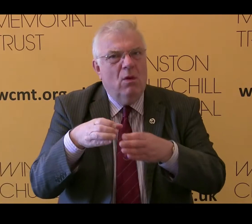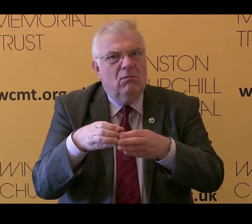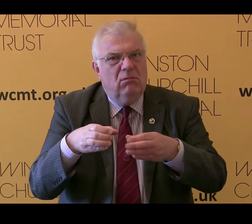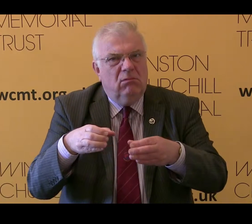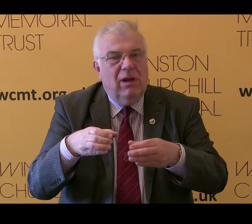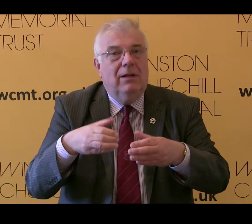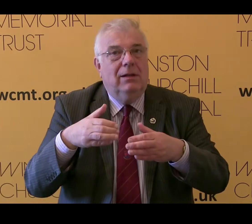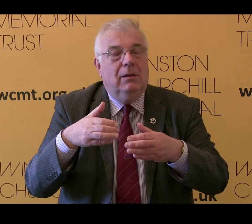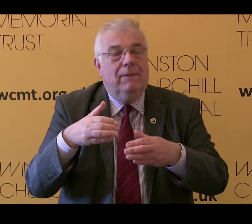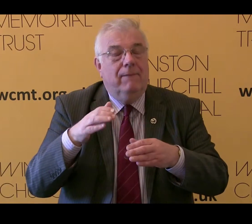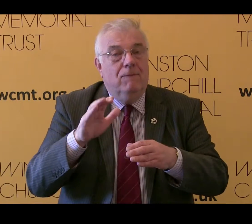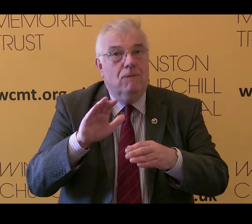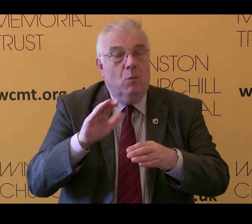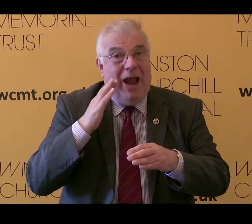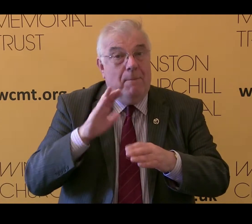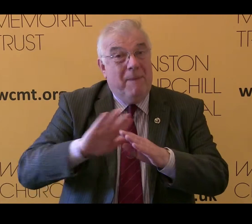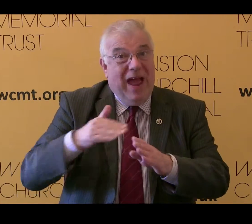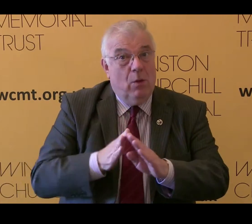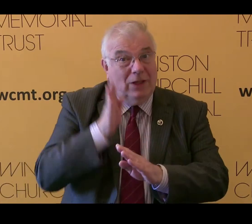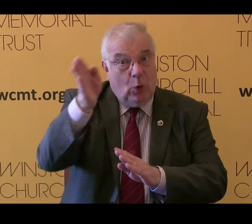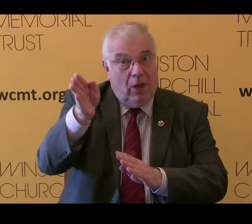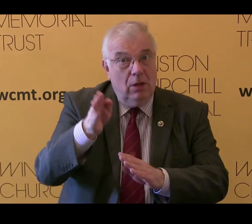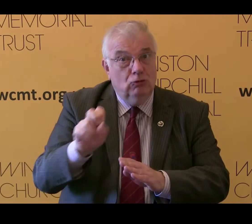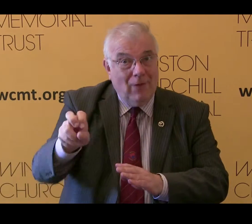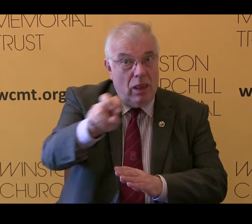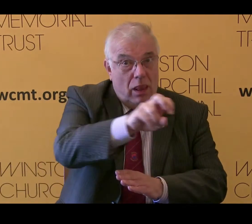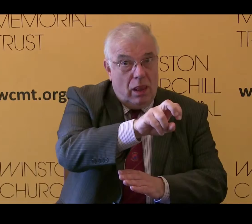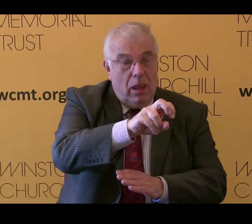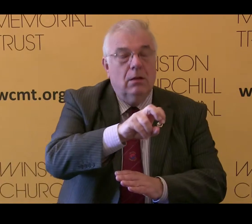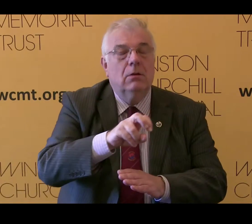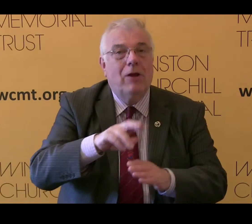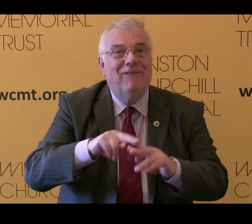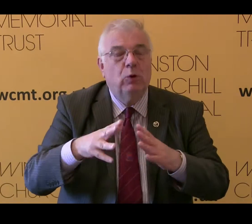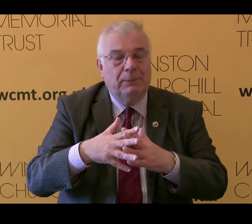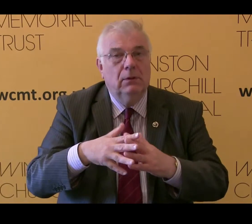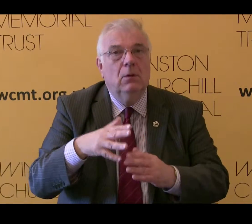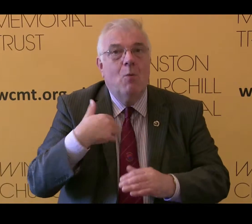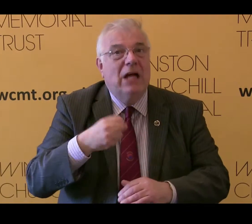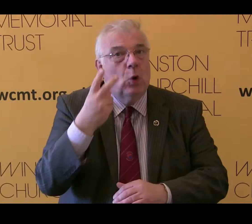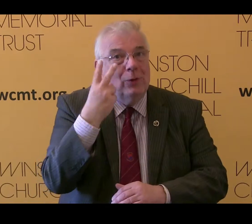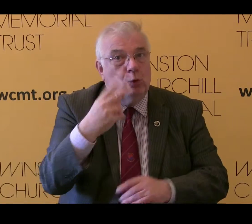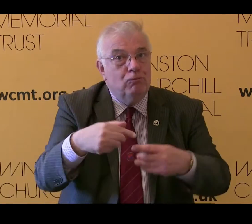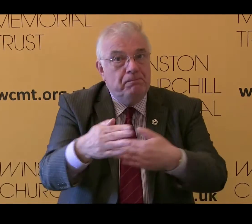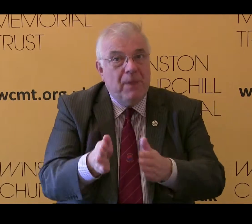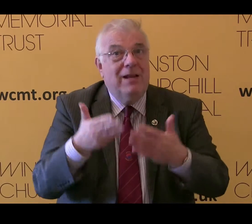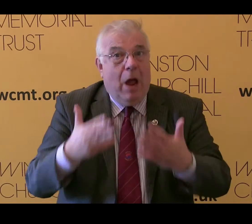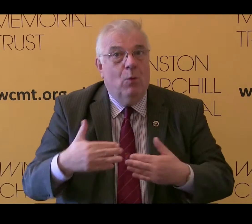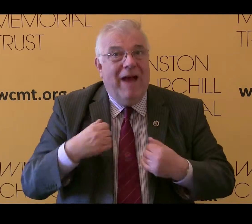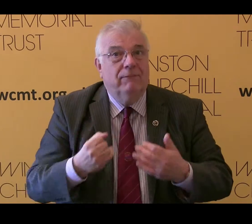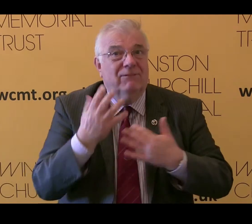slowly. And before I travelled for my fellowship, we had 2 small rooms, and we now have